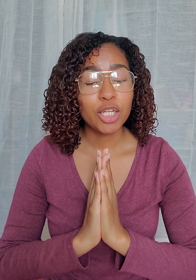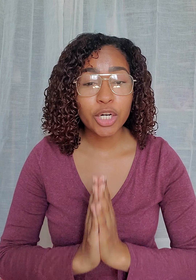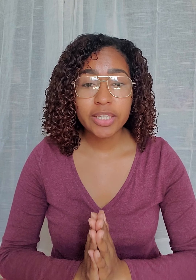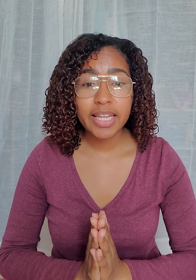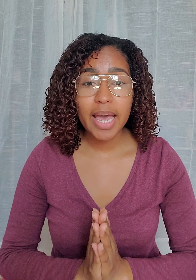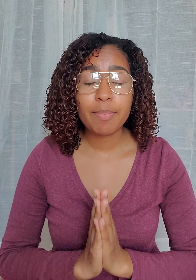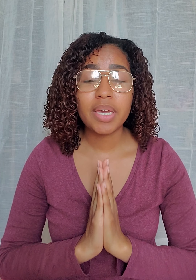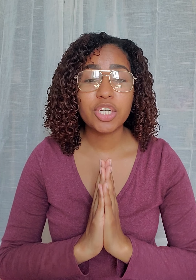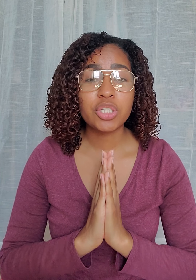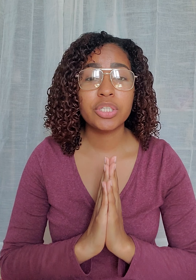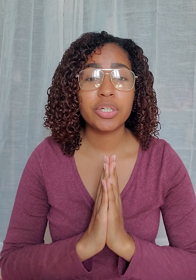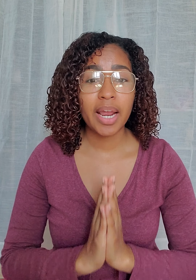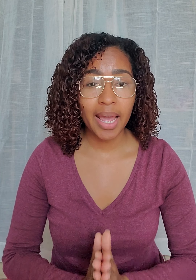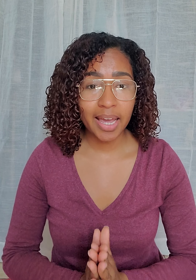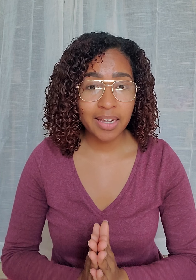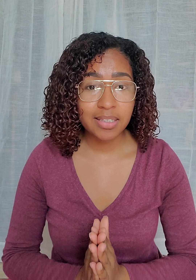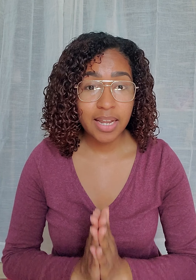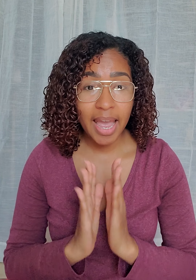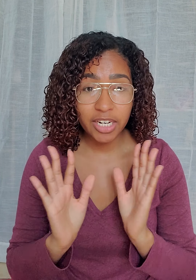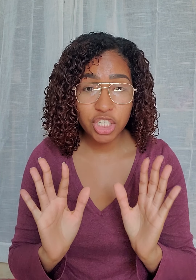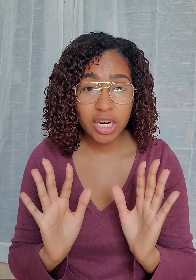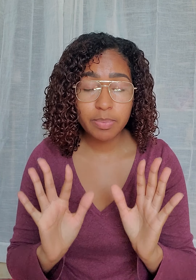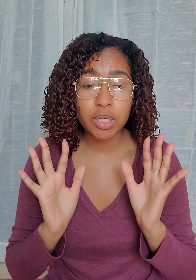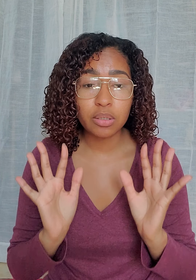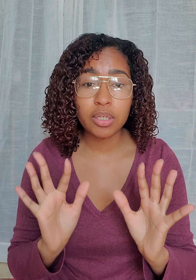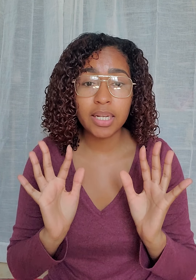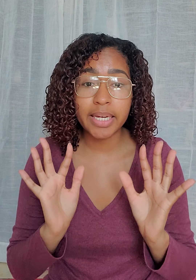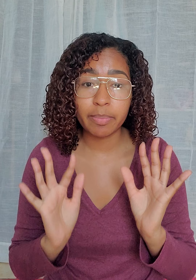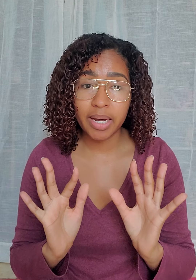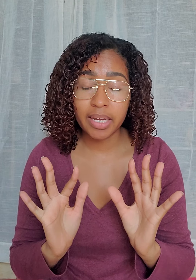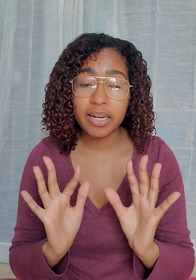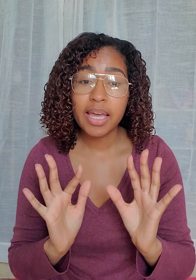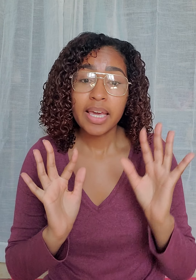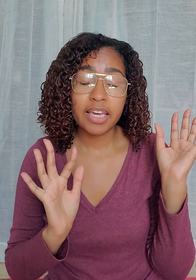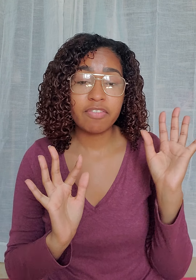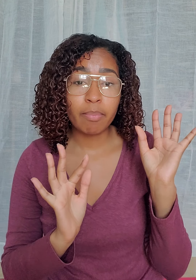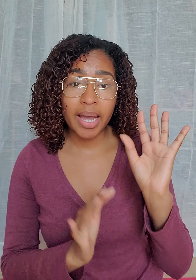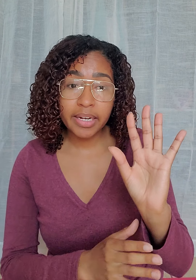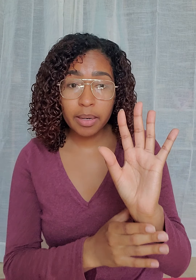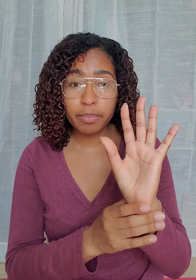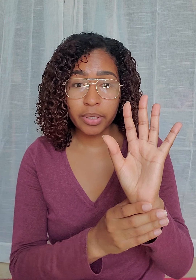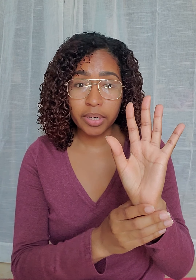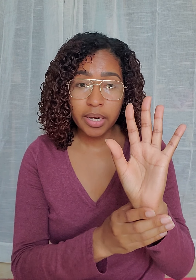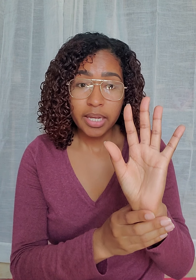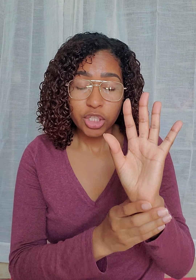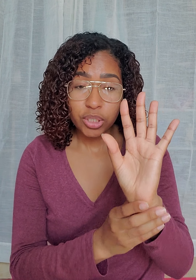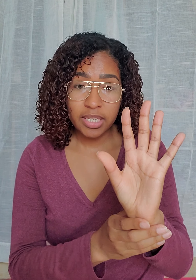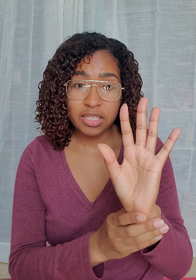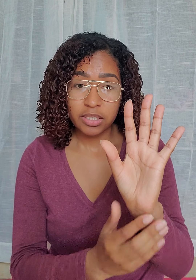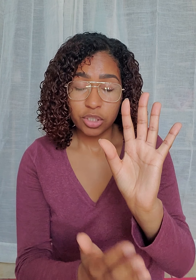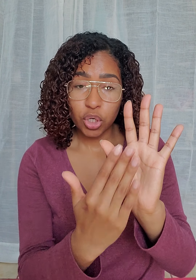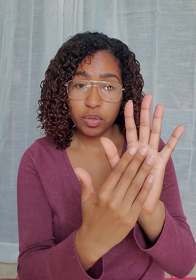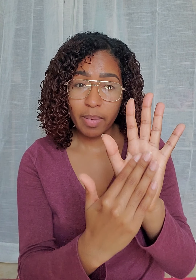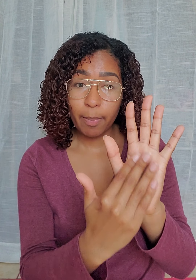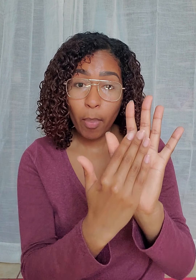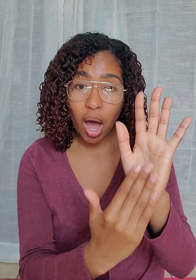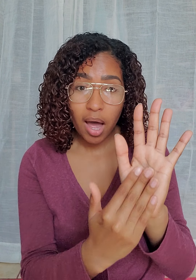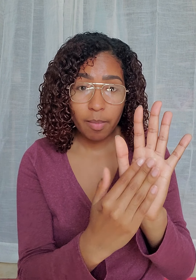learn them. Make sure your hand shapes look like mine. If my number shows my palm